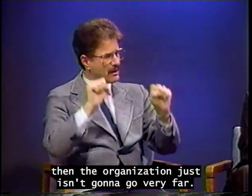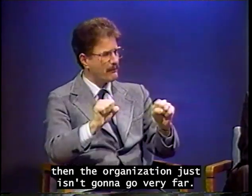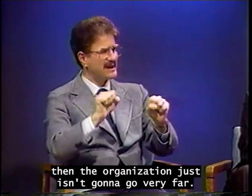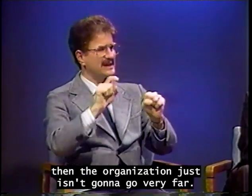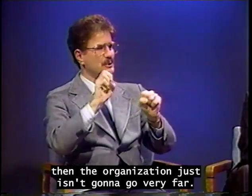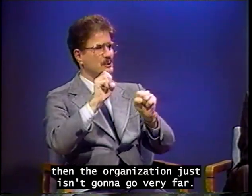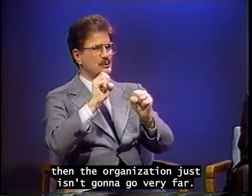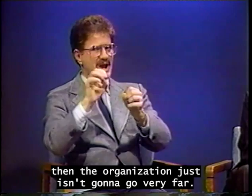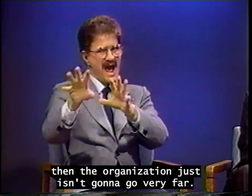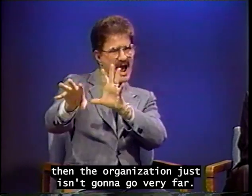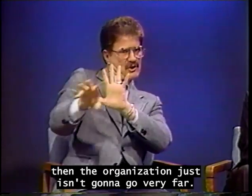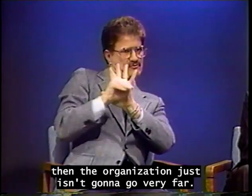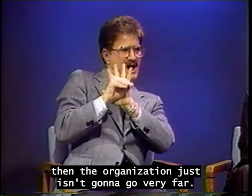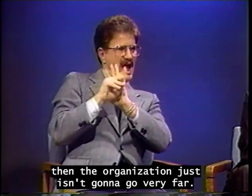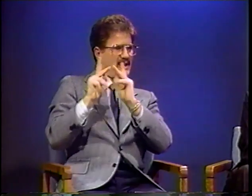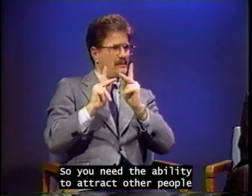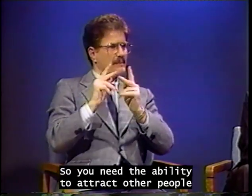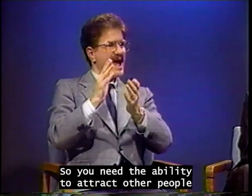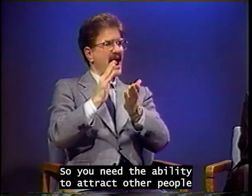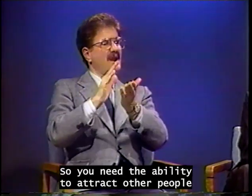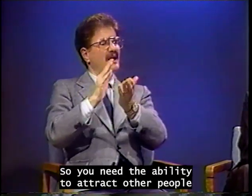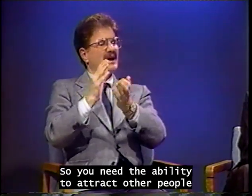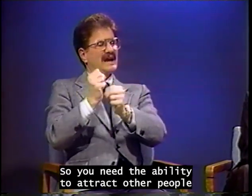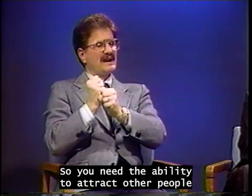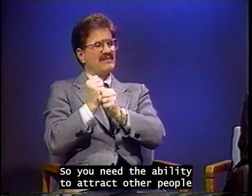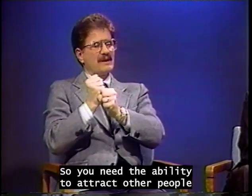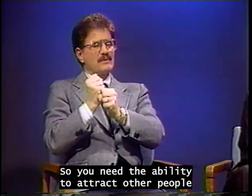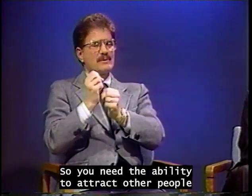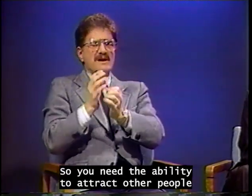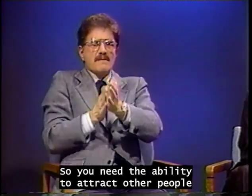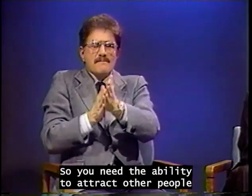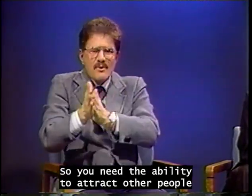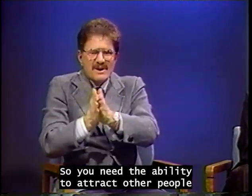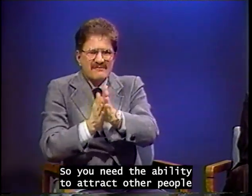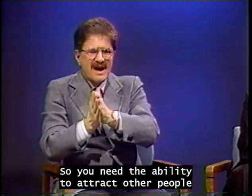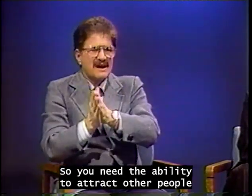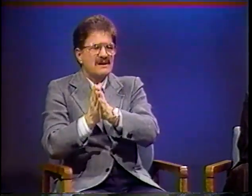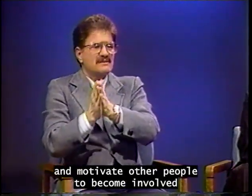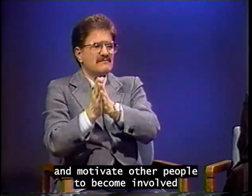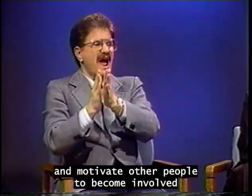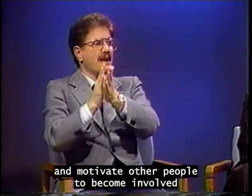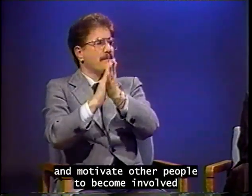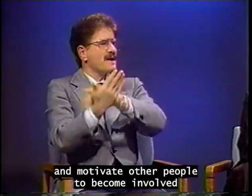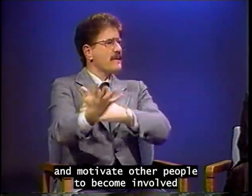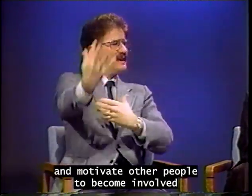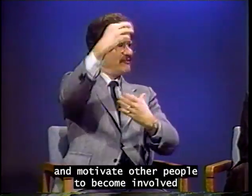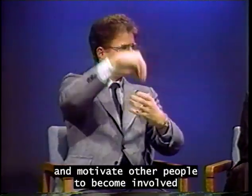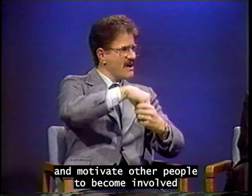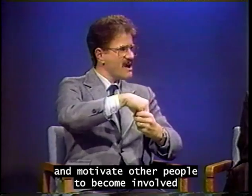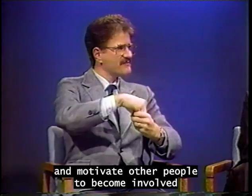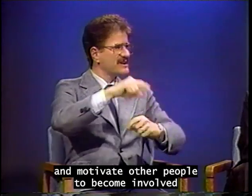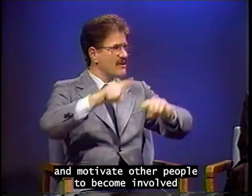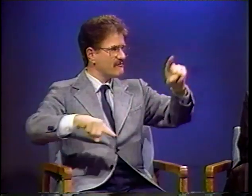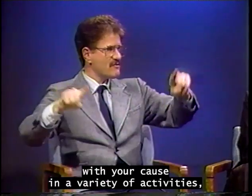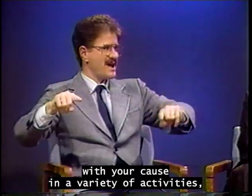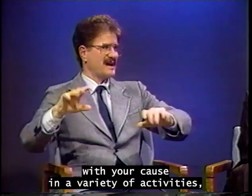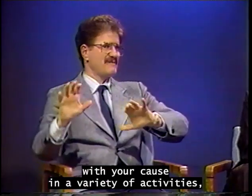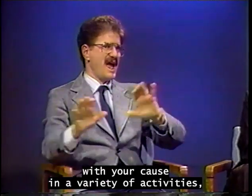go very far. So you need the ability to attract other people and motivate other people to become involved with your